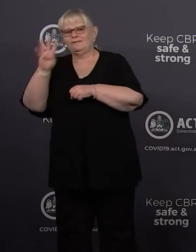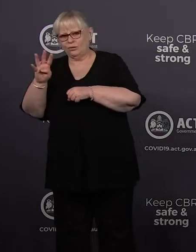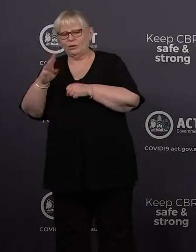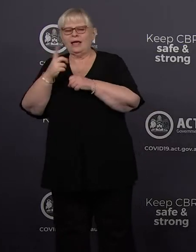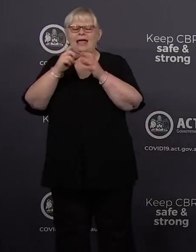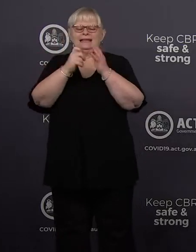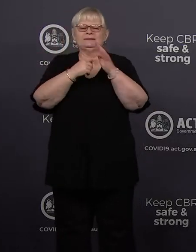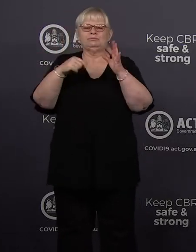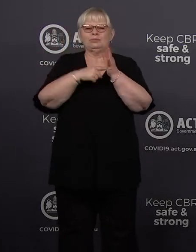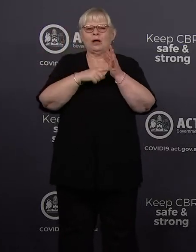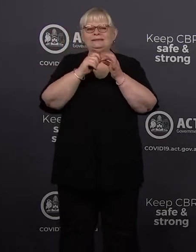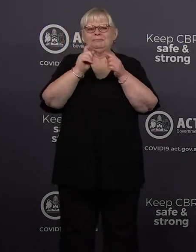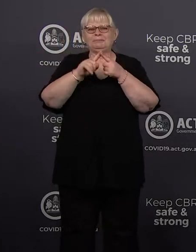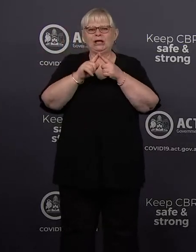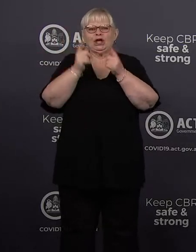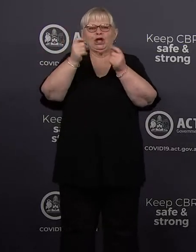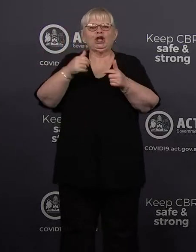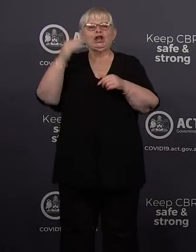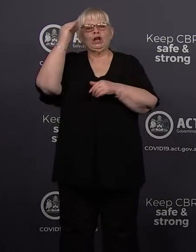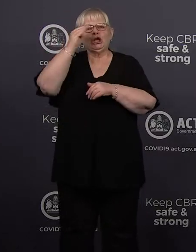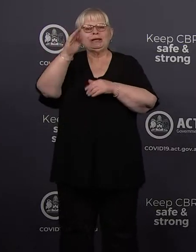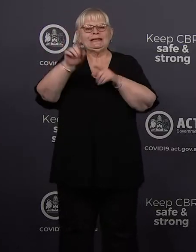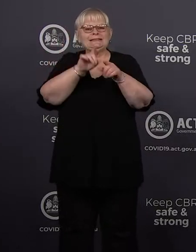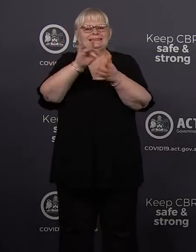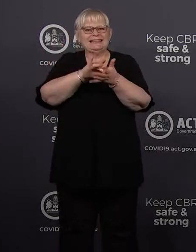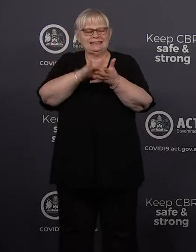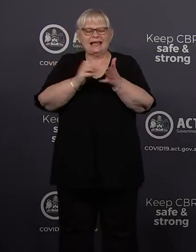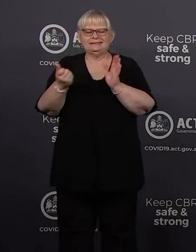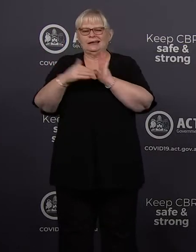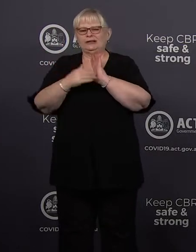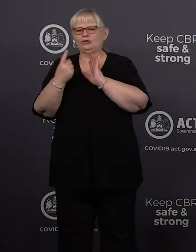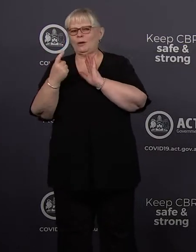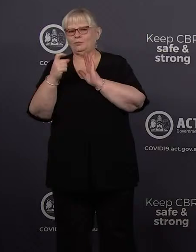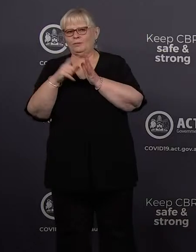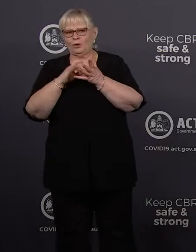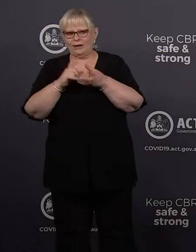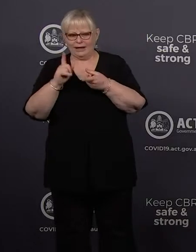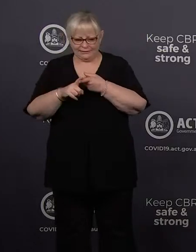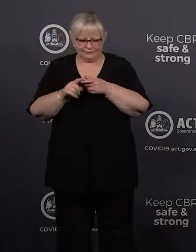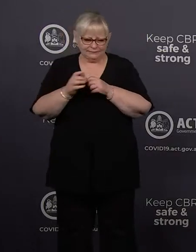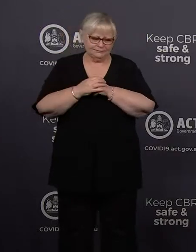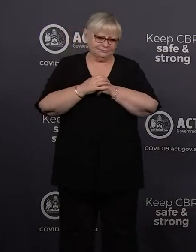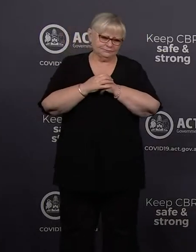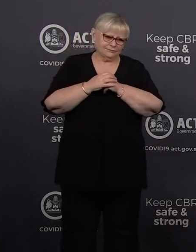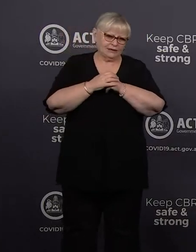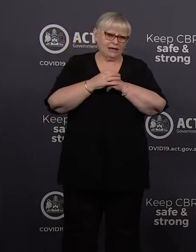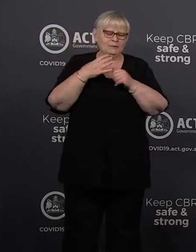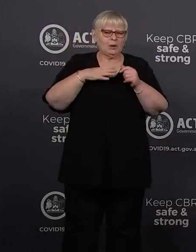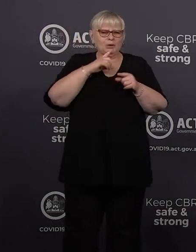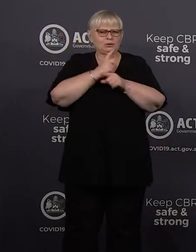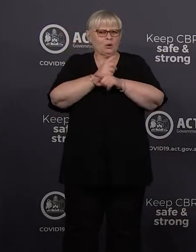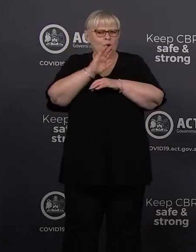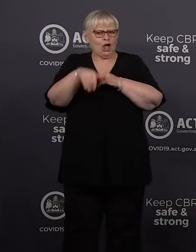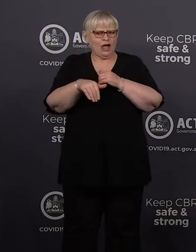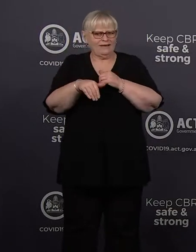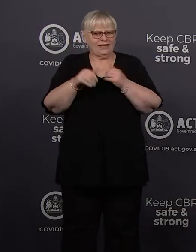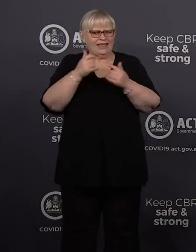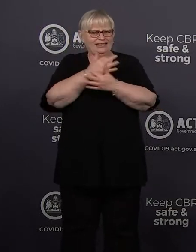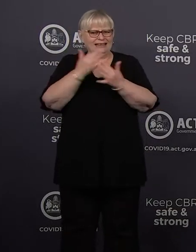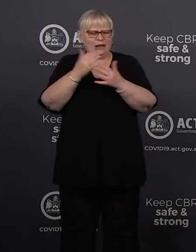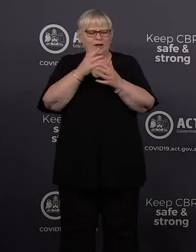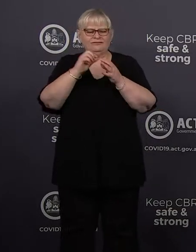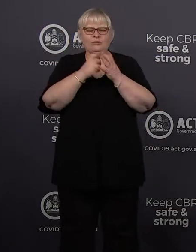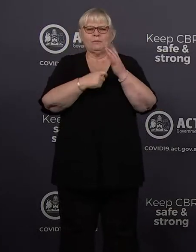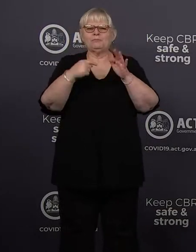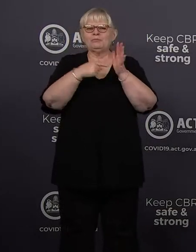Bright Bees Early Learning Centre in Nichols has an additional case. But I'd like to take the opportunity to talk a little bit about the numbers for